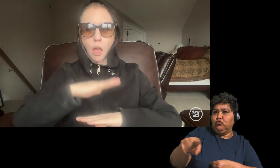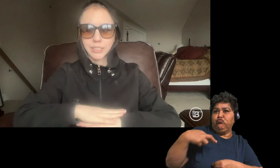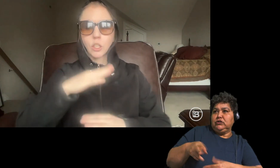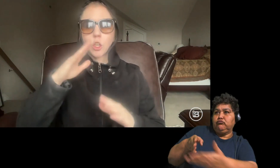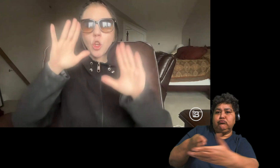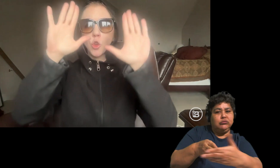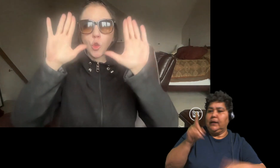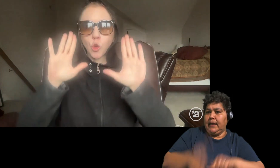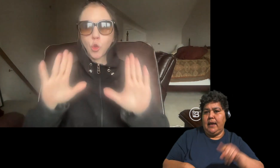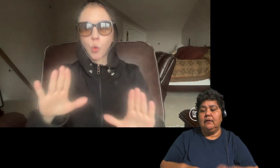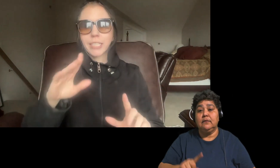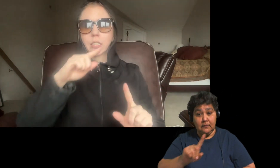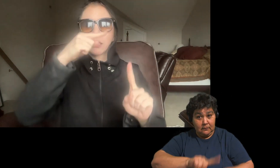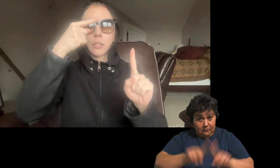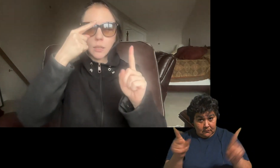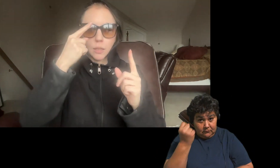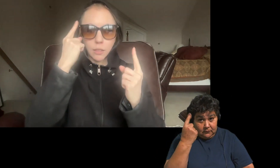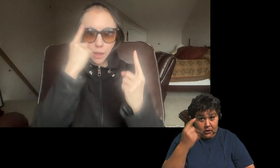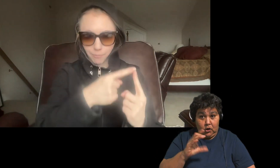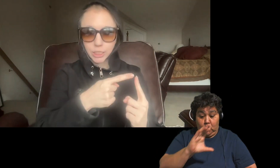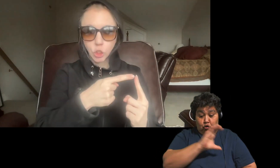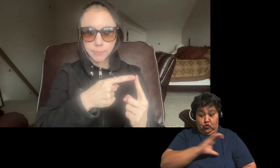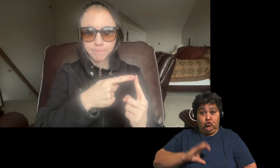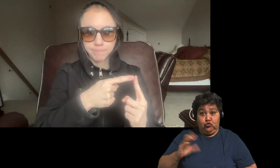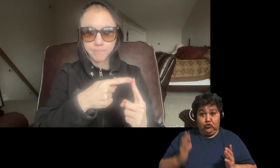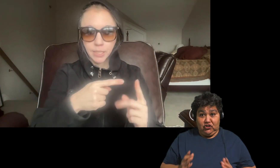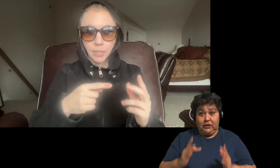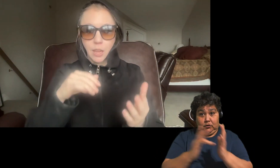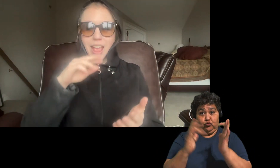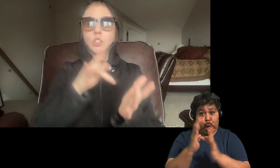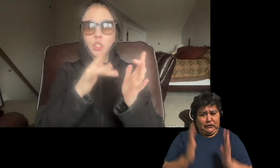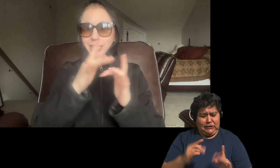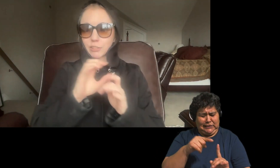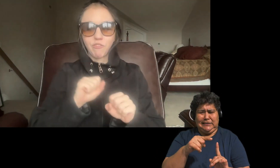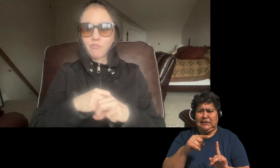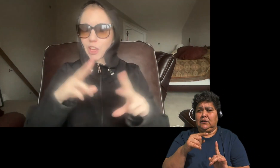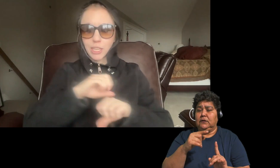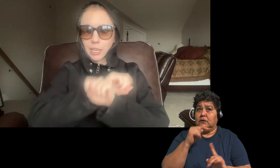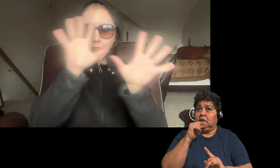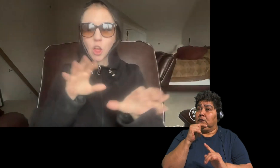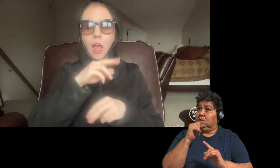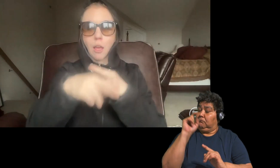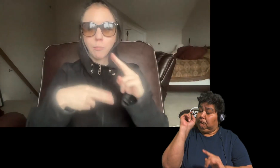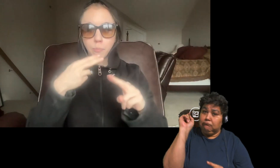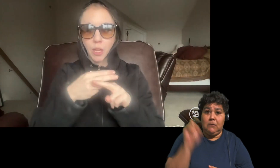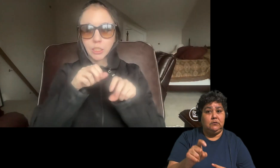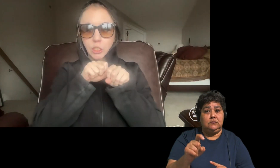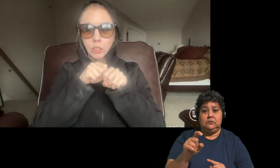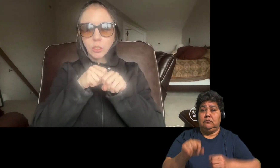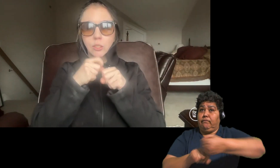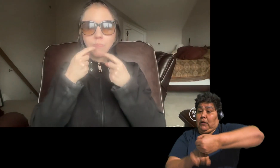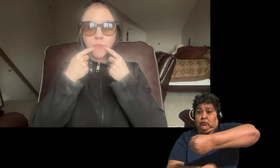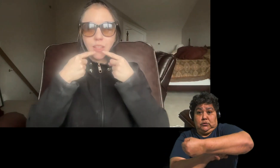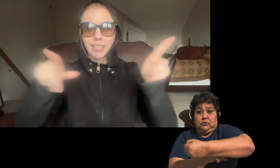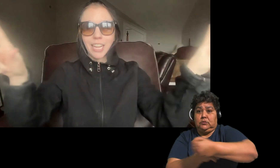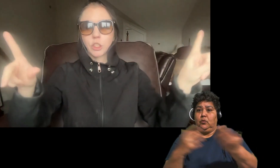But Christianity is built specifically on one great commission. And Jesus was very clear about